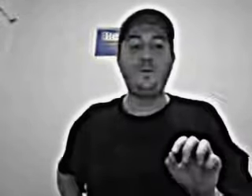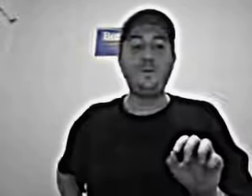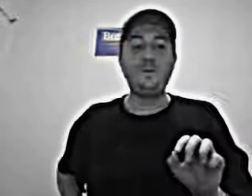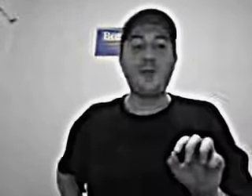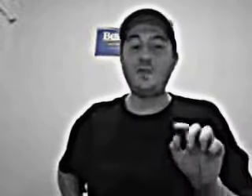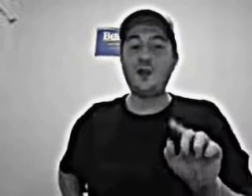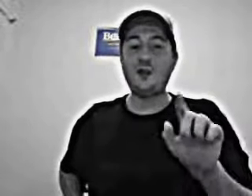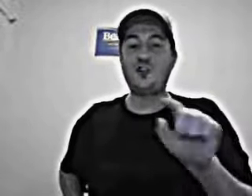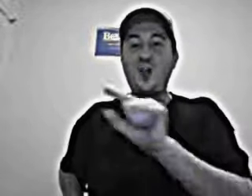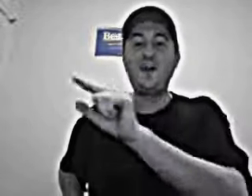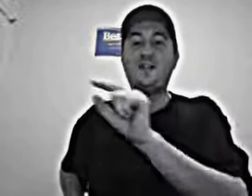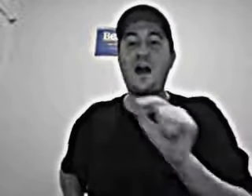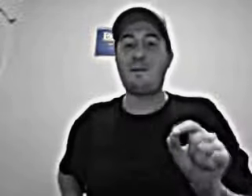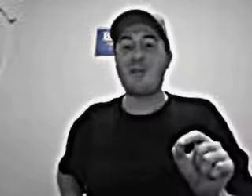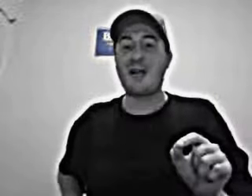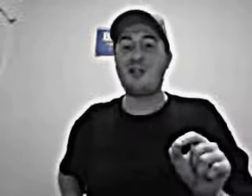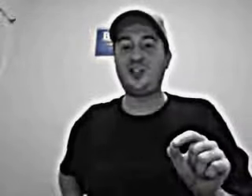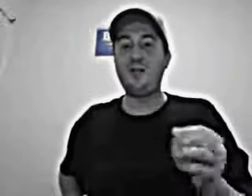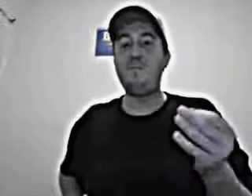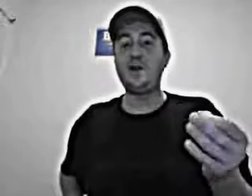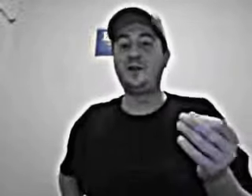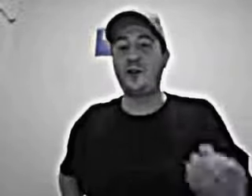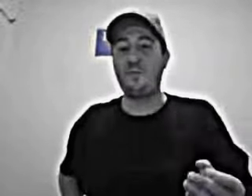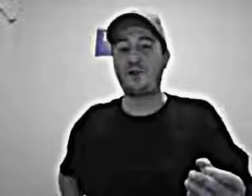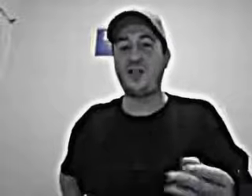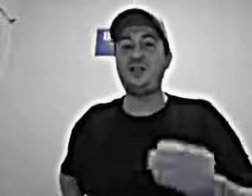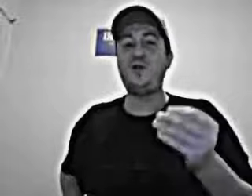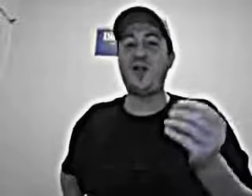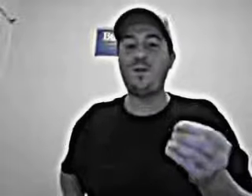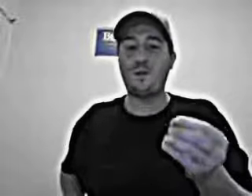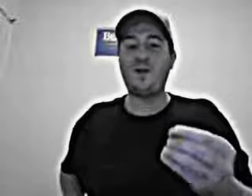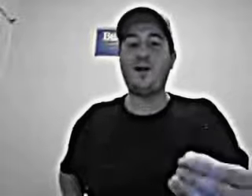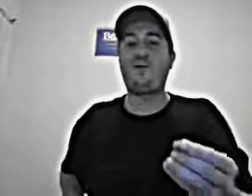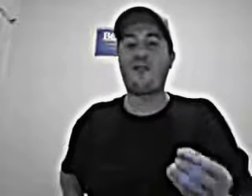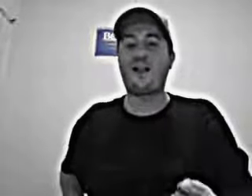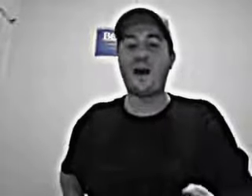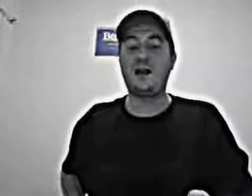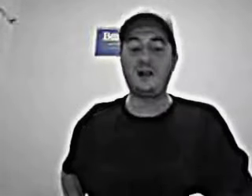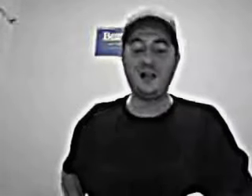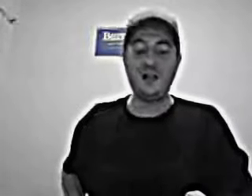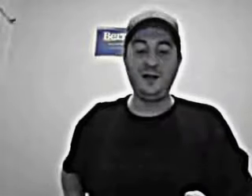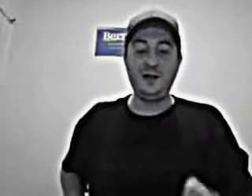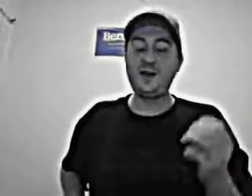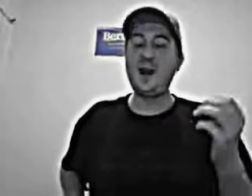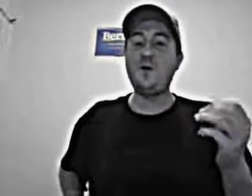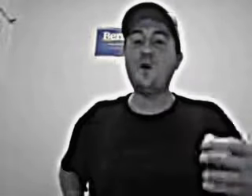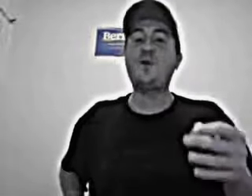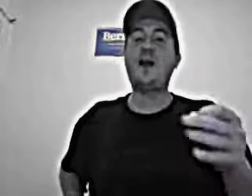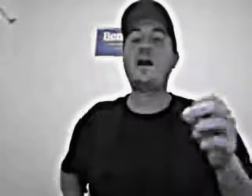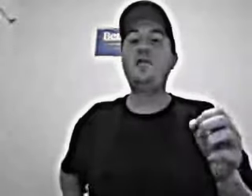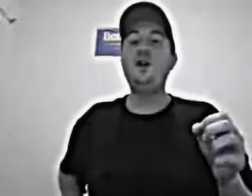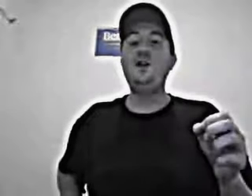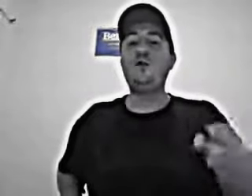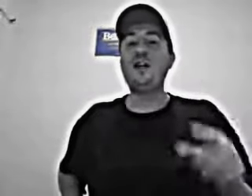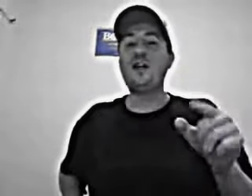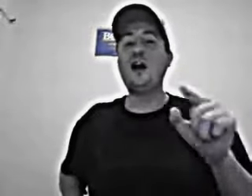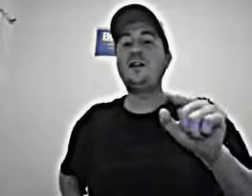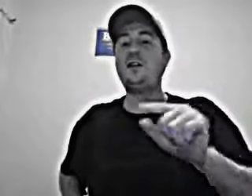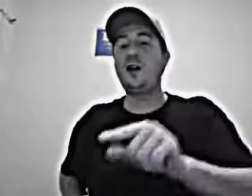and make sure Germany's got protection military protection when they provide free college and yet we don't have free college or